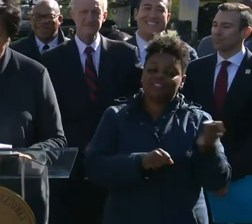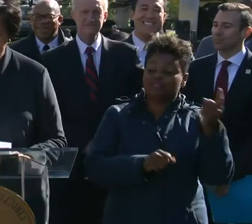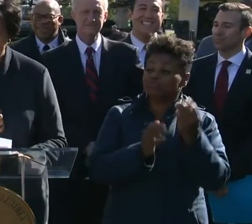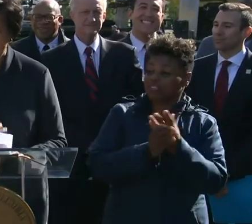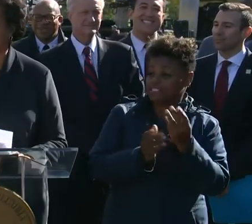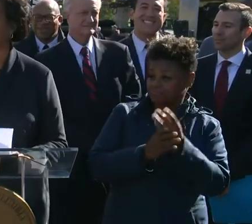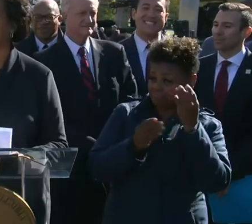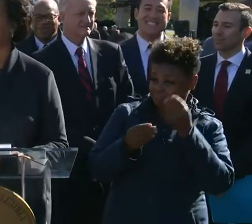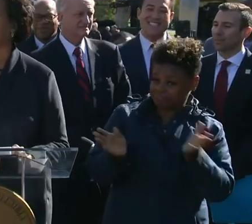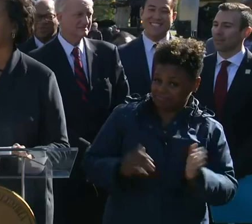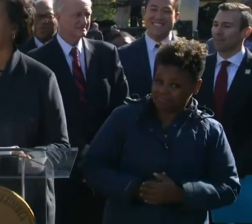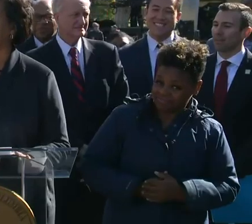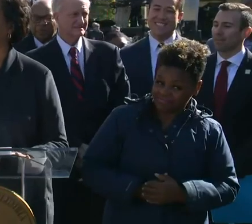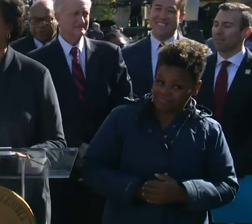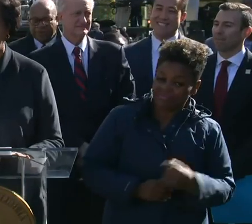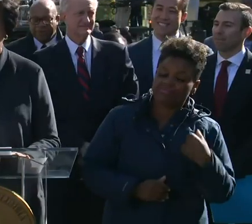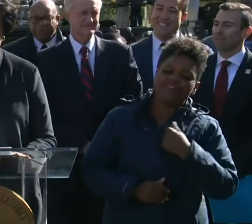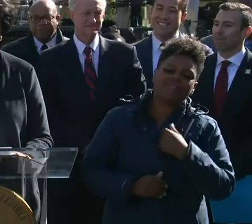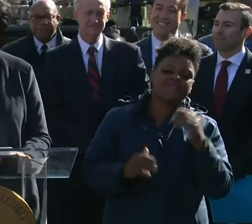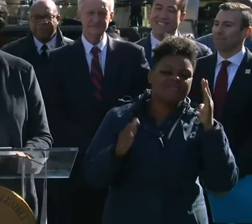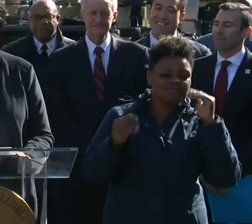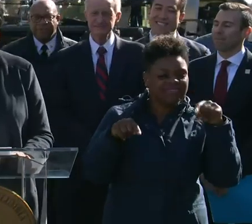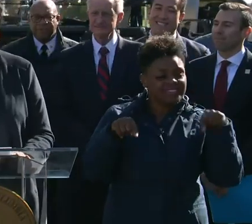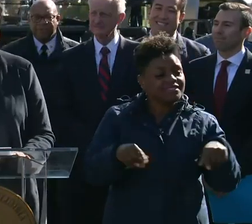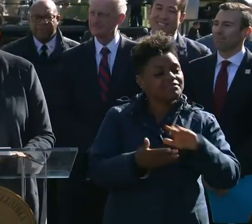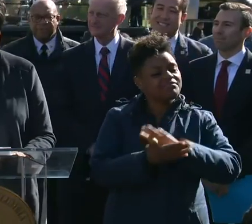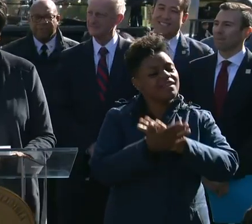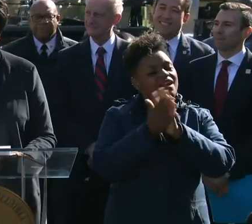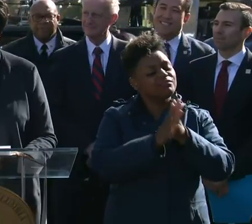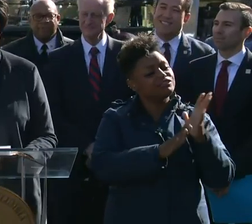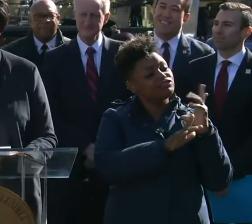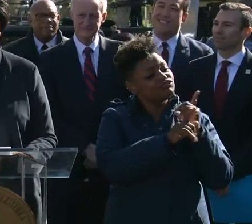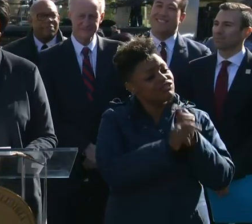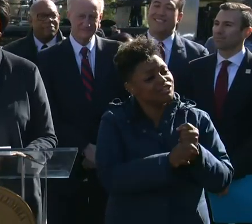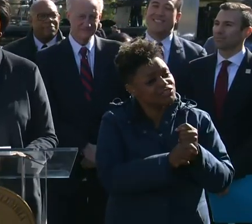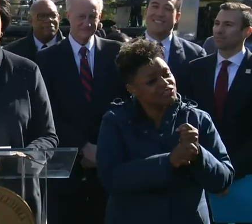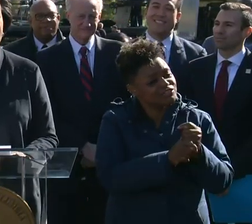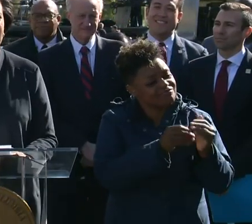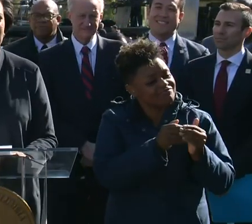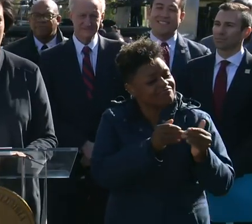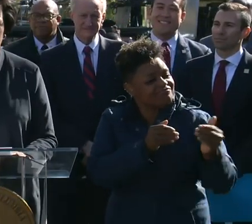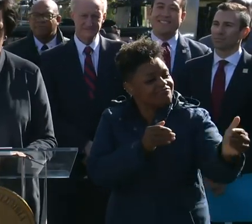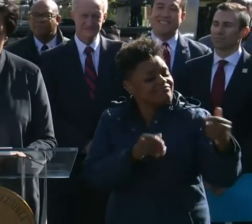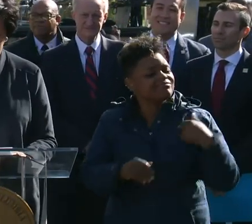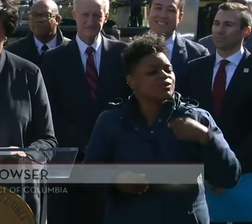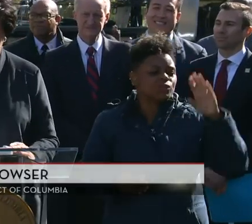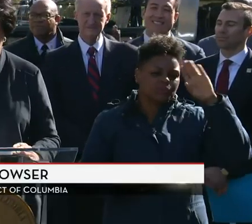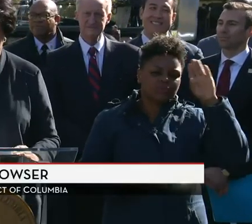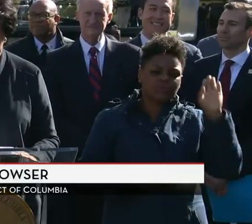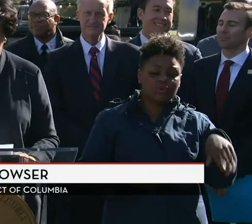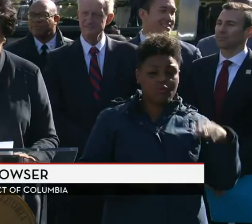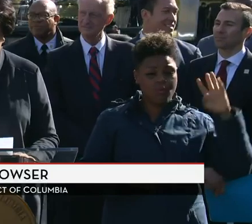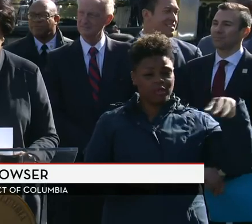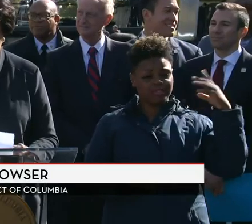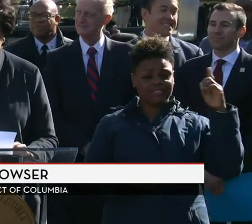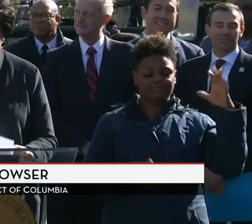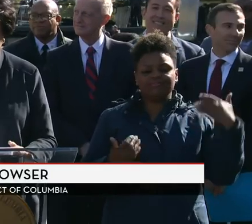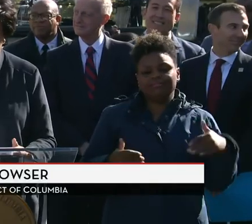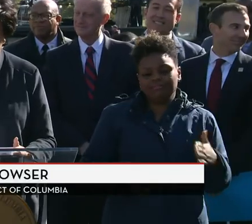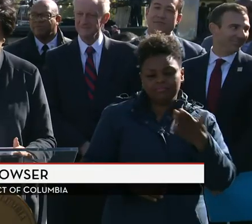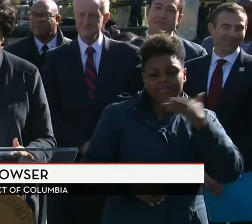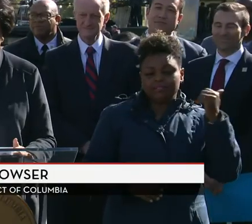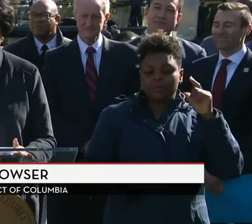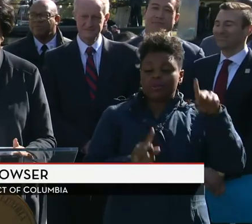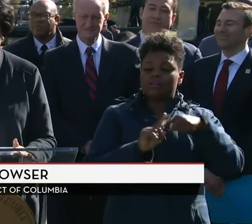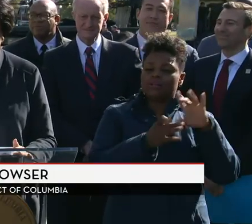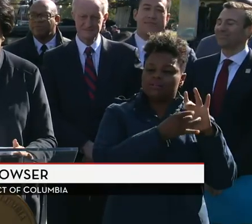know D.C. is best in the business when it comes to hosting these large-scale events. Today,